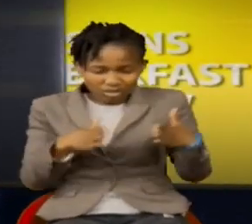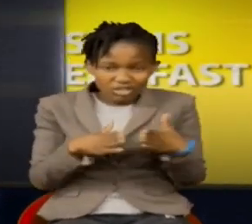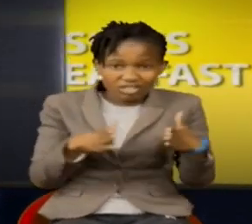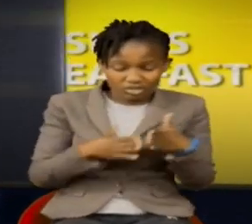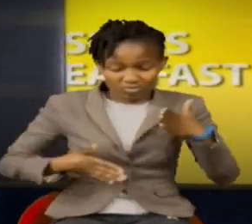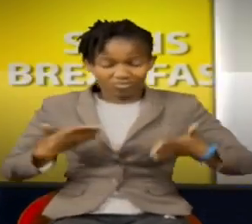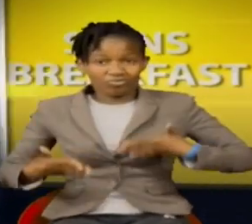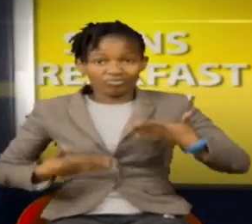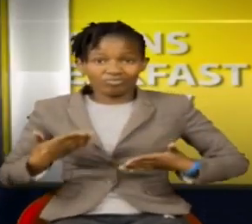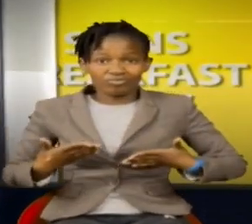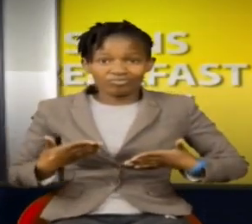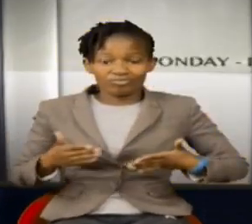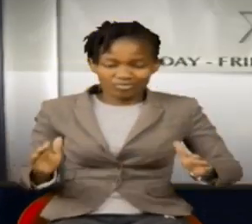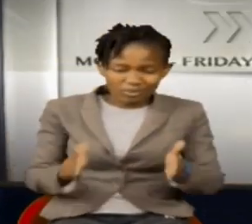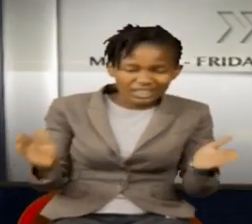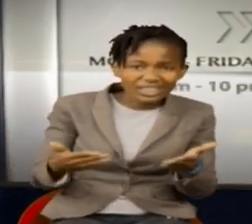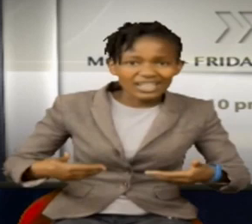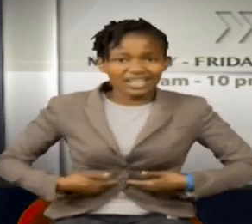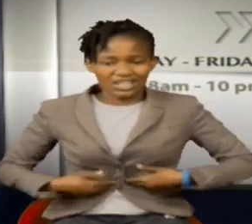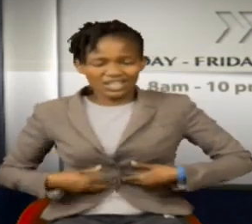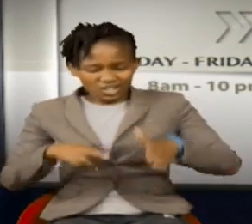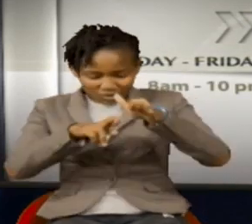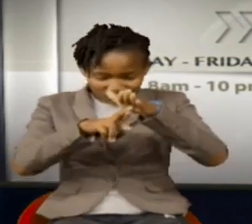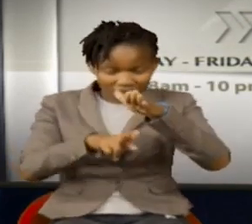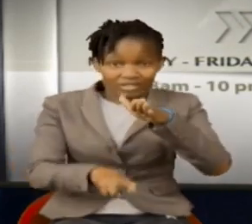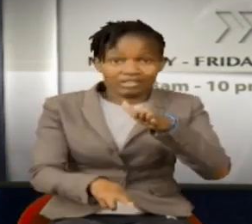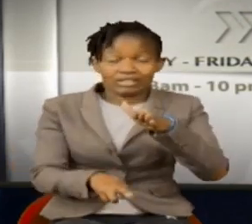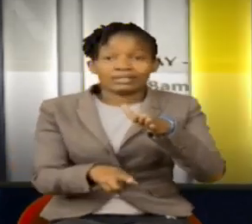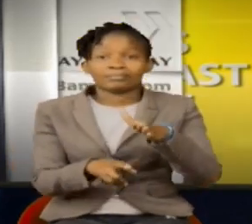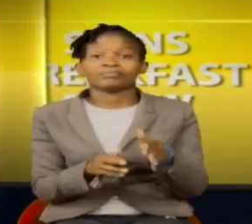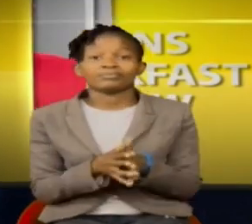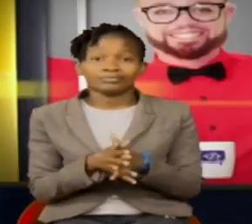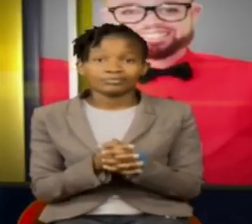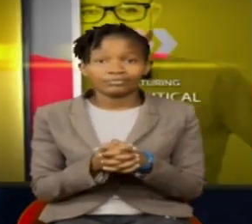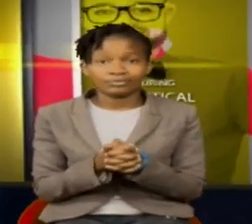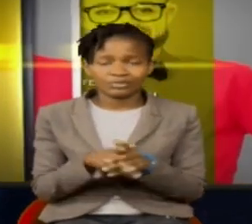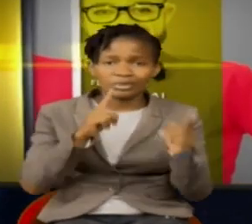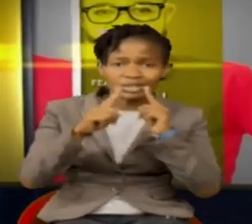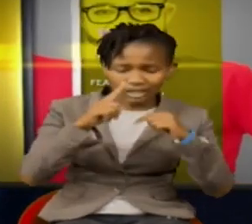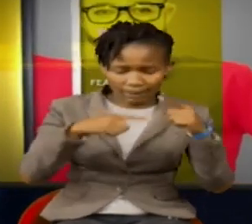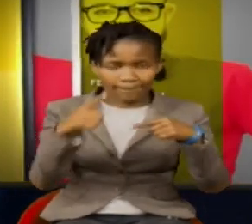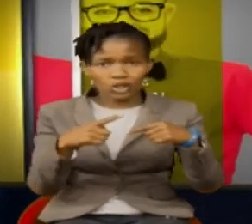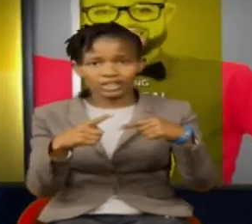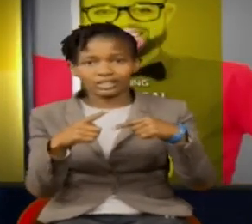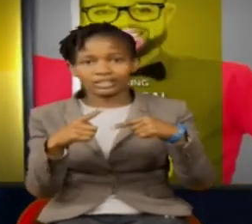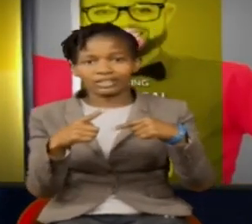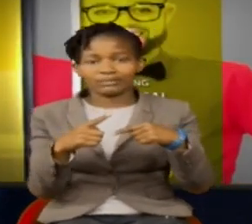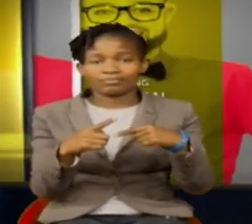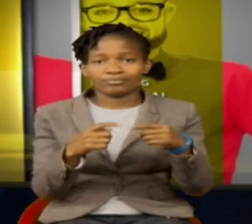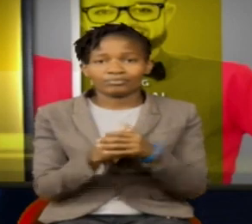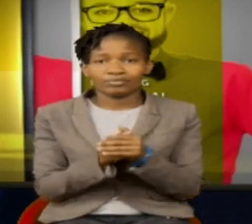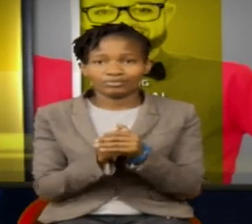behavior. Oh, yeah. So we're just encouraging young people to reduce irresponsibility. Irresponsibility. Yeah. All right. We're talking about is